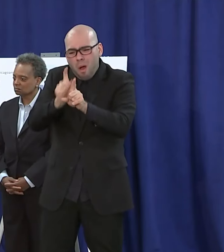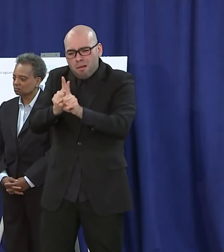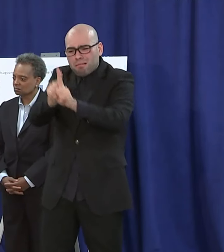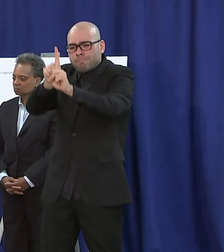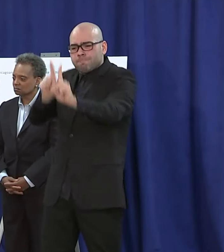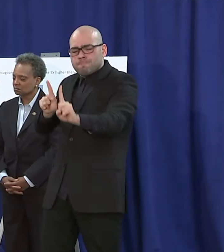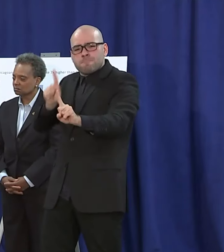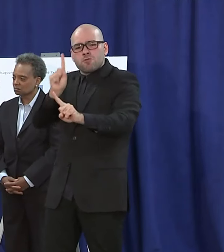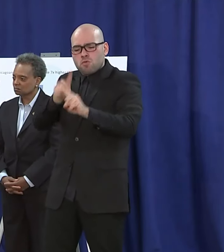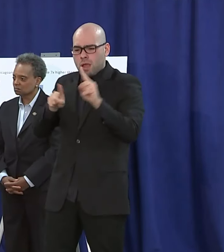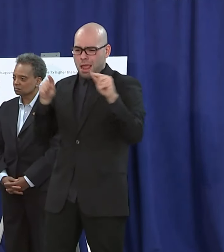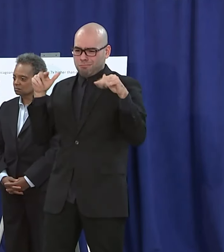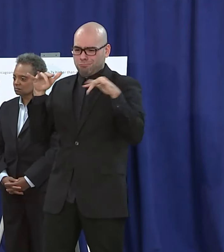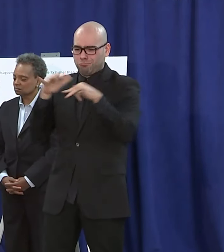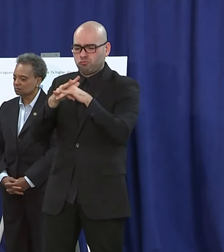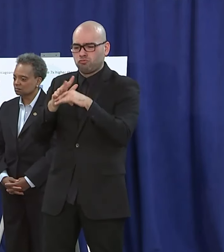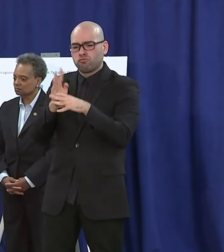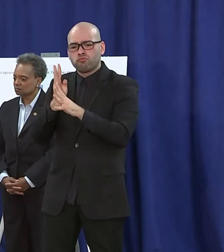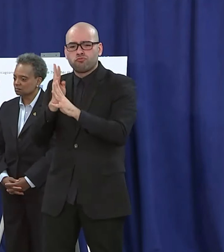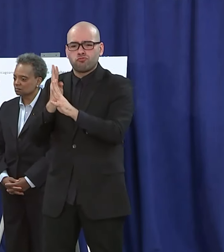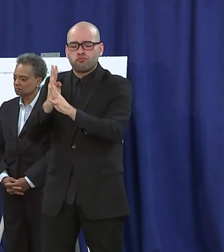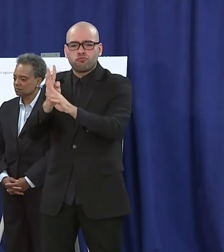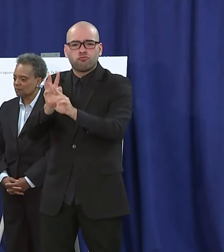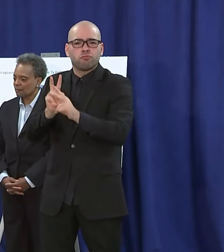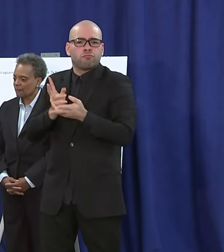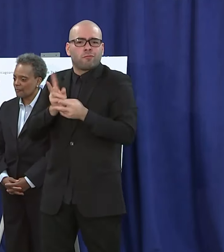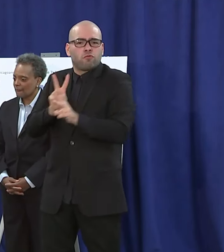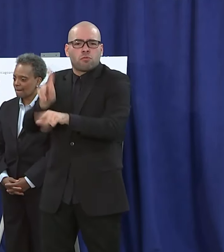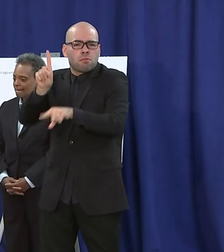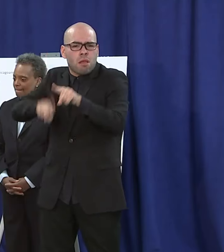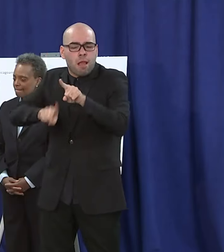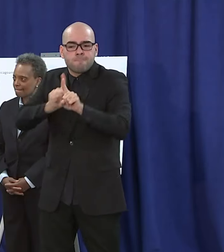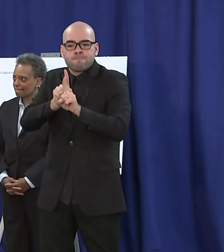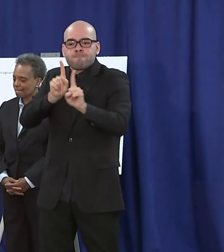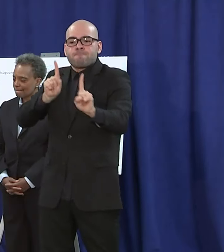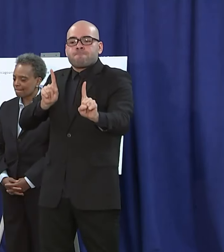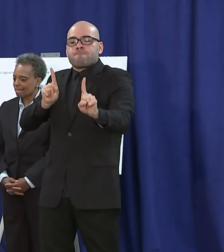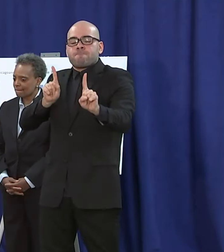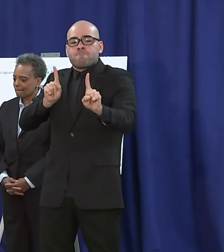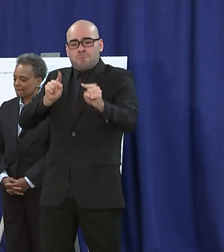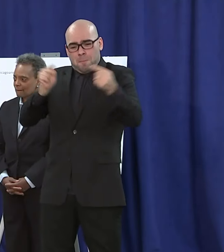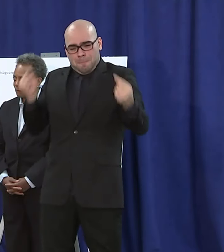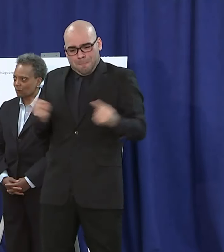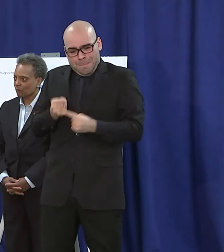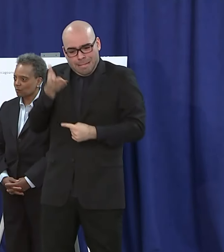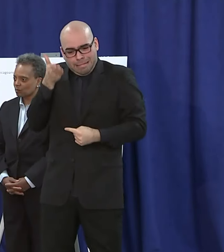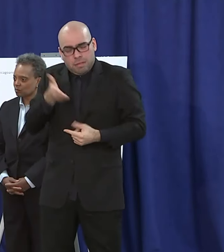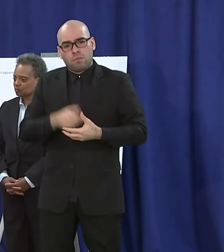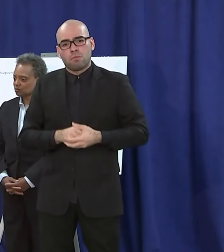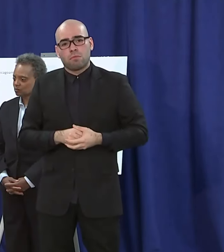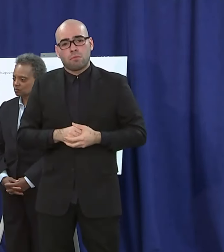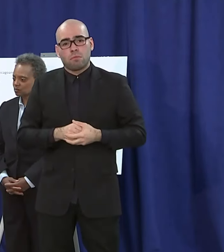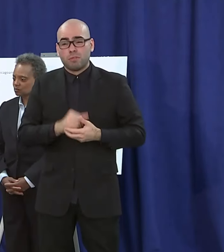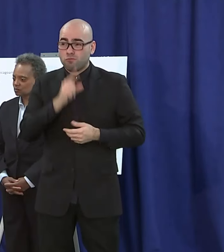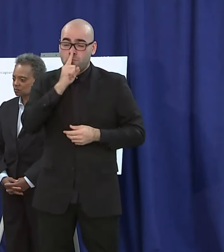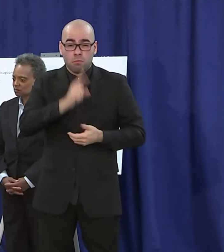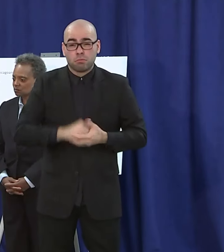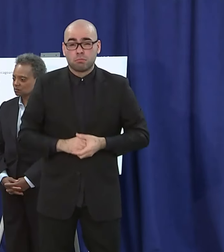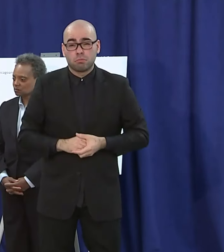well this week. And so, the pain is real, and